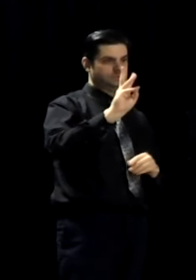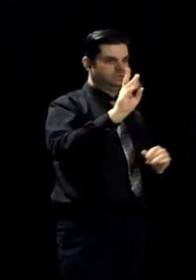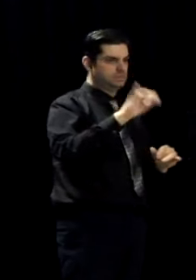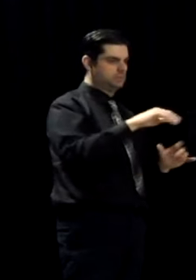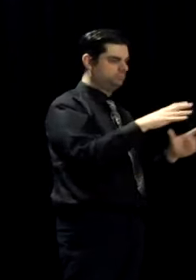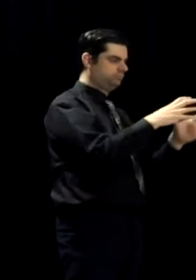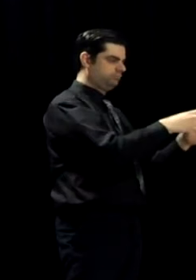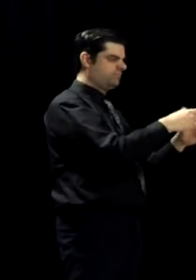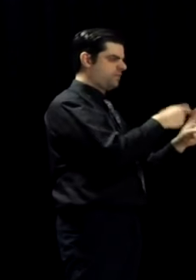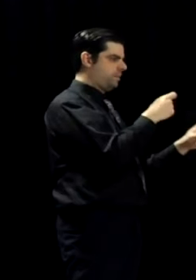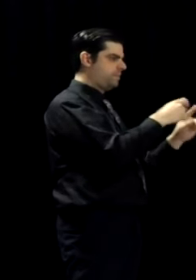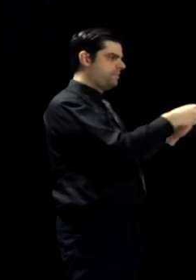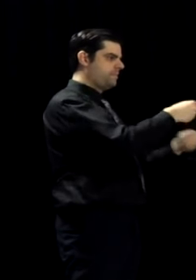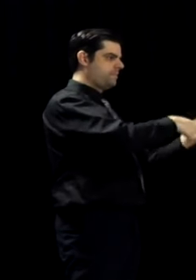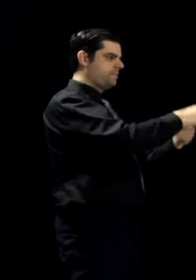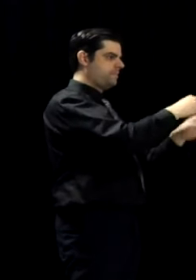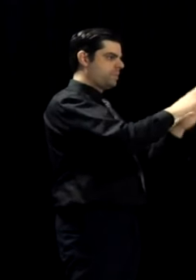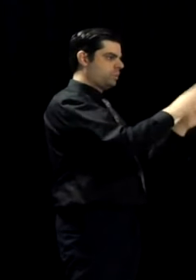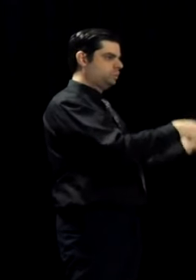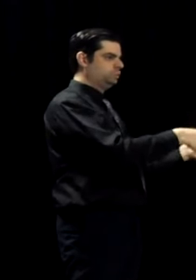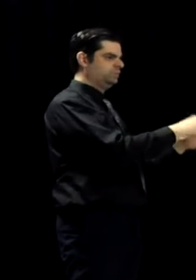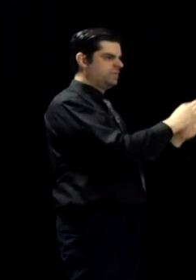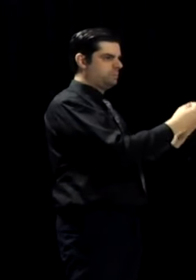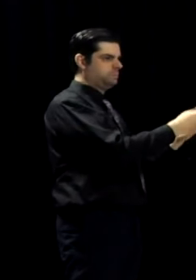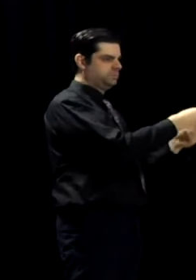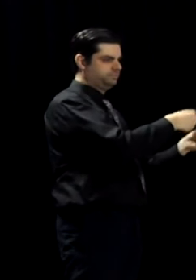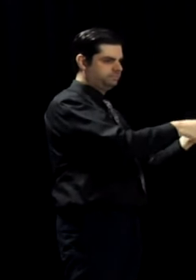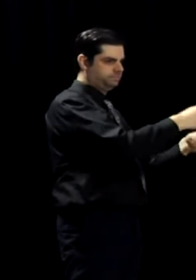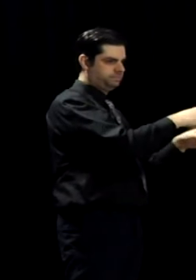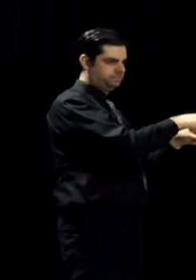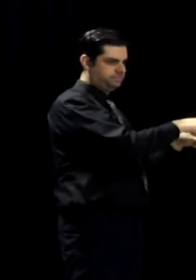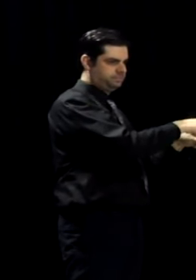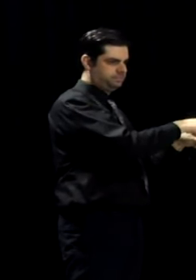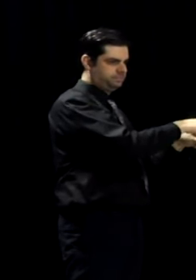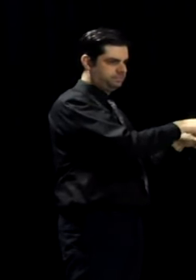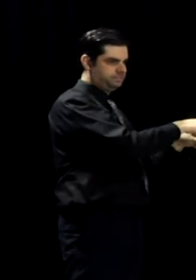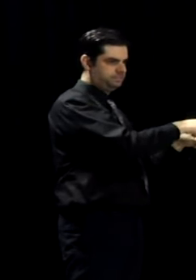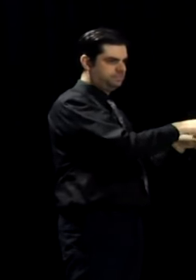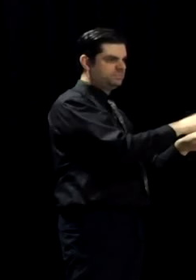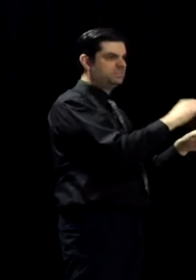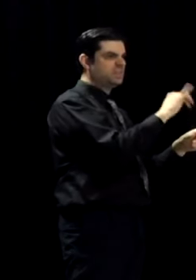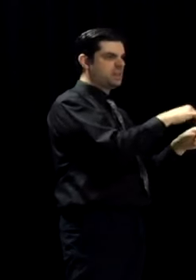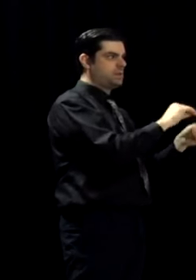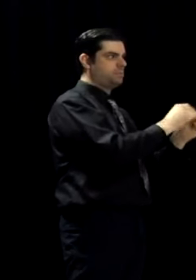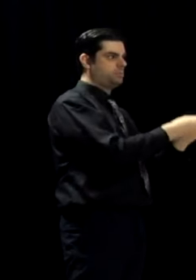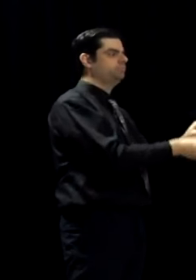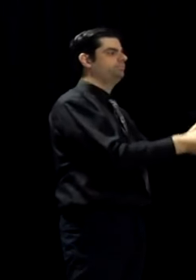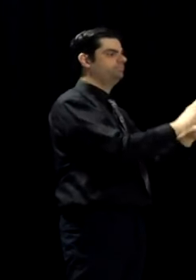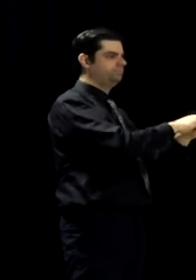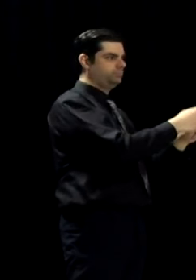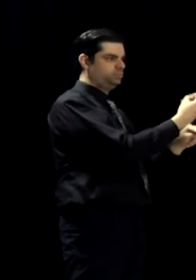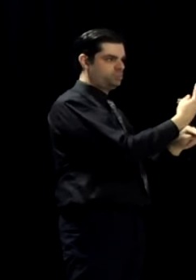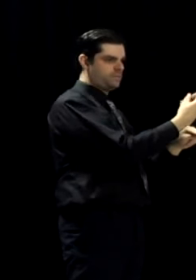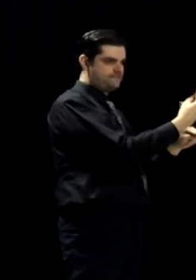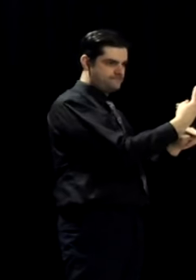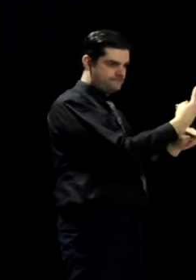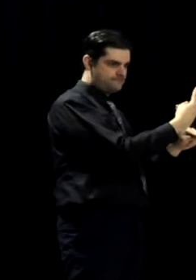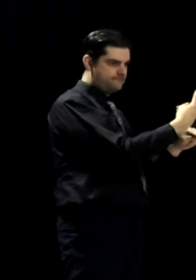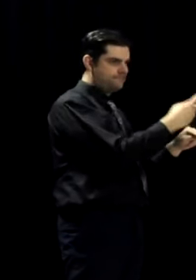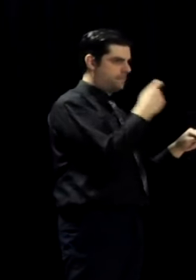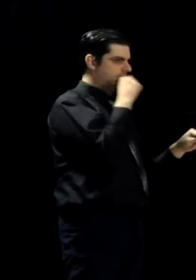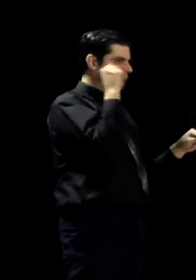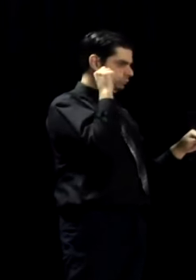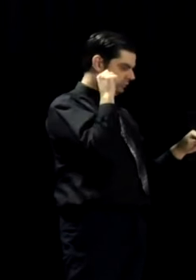136 are household contacts. That's up 12 from yesterday. So 12 of our 53